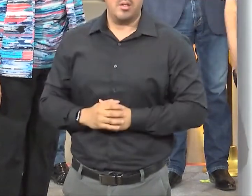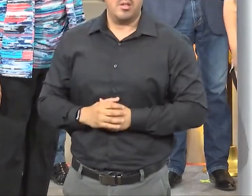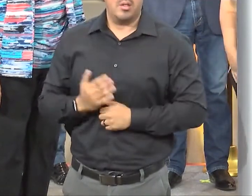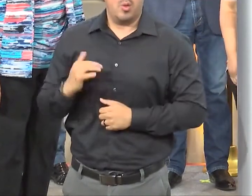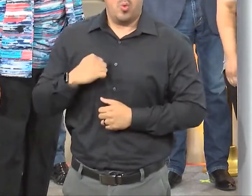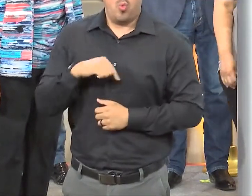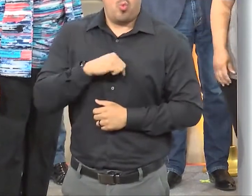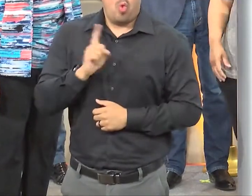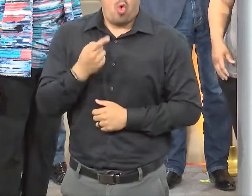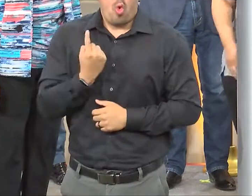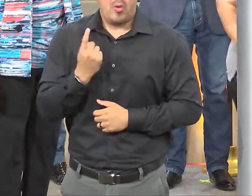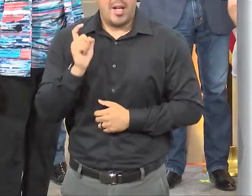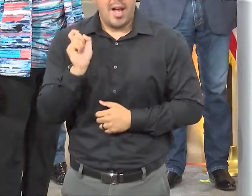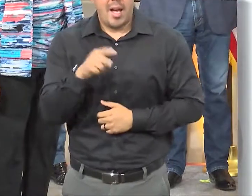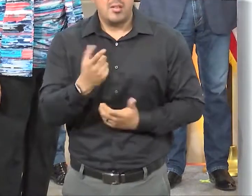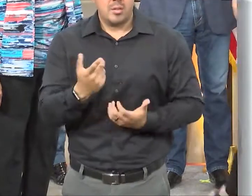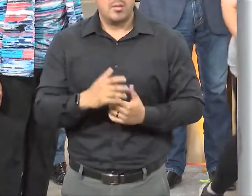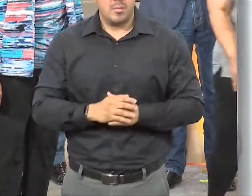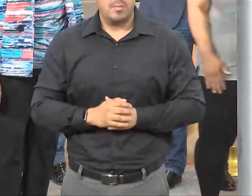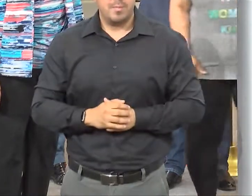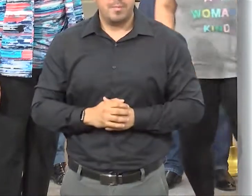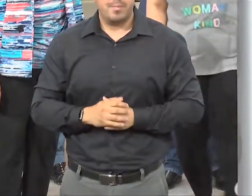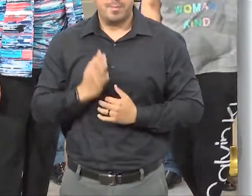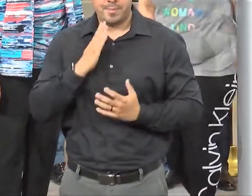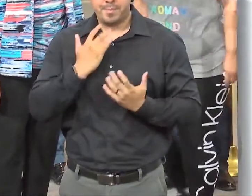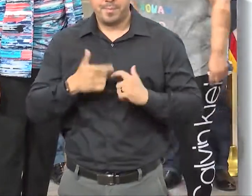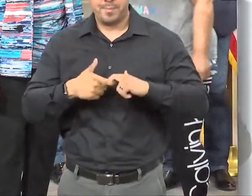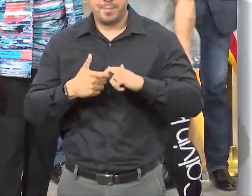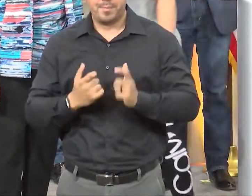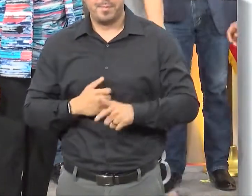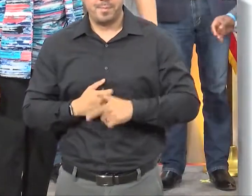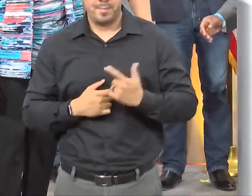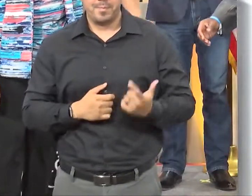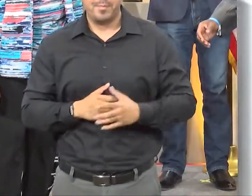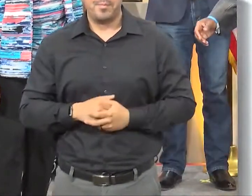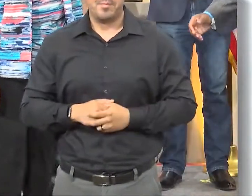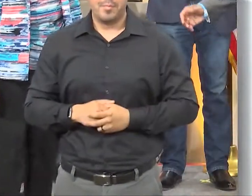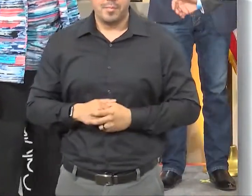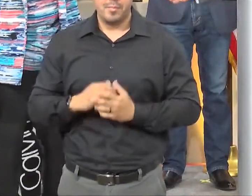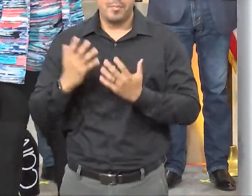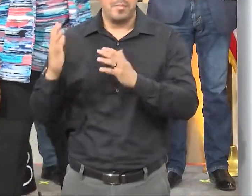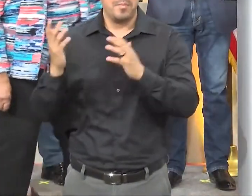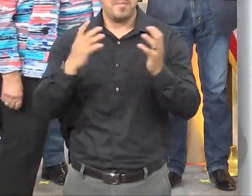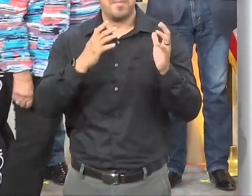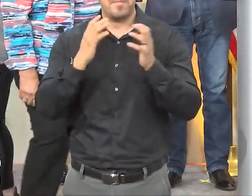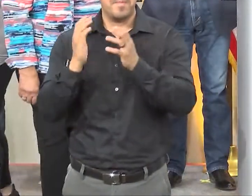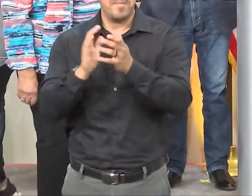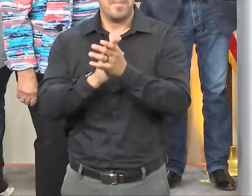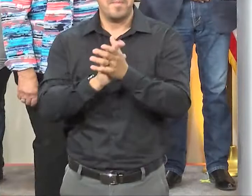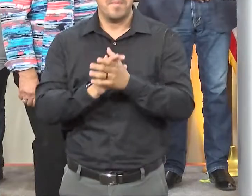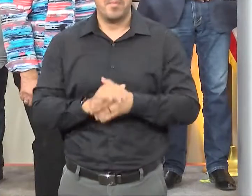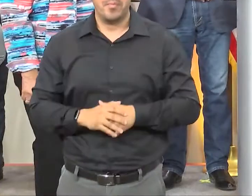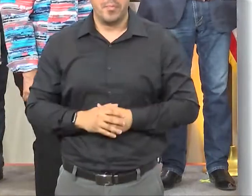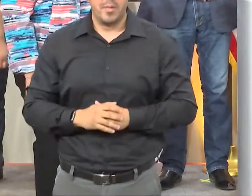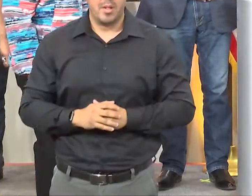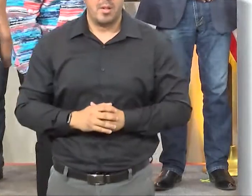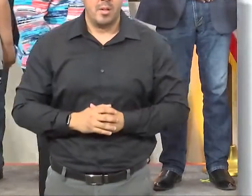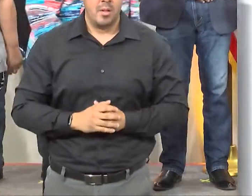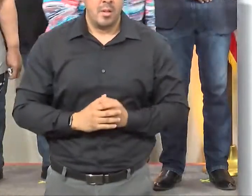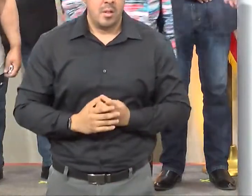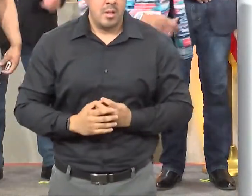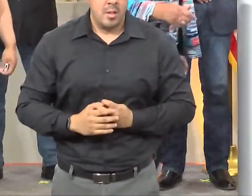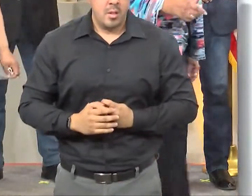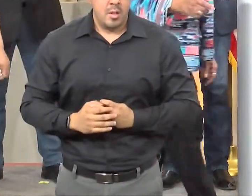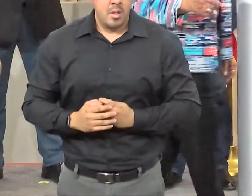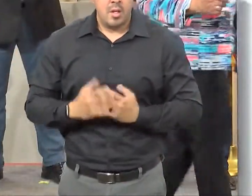we're asking. So with that, I'll yield. Thank you. Ms. Barbara LARI.